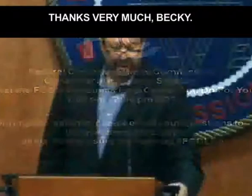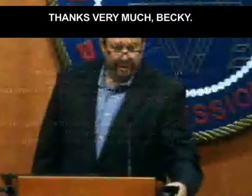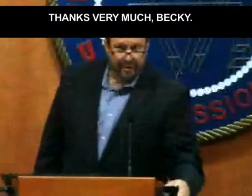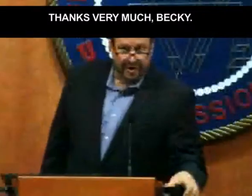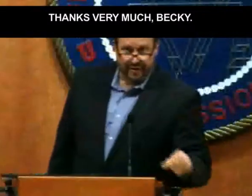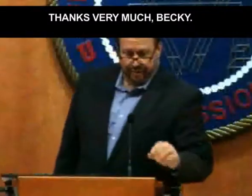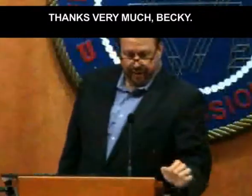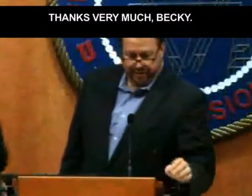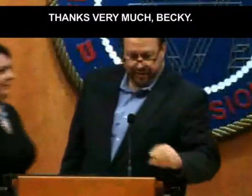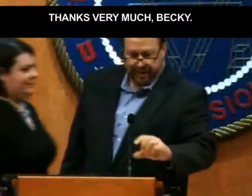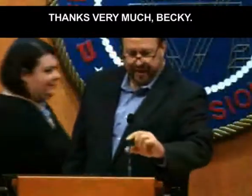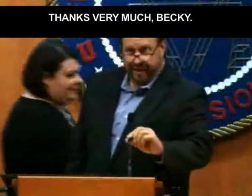Thanks very much, Becky.